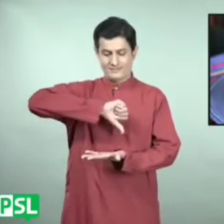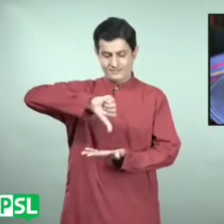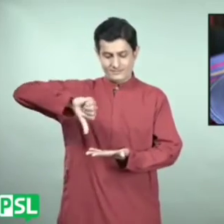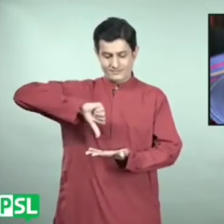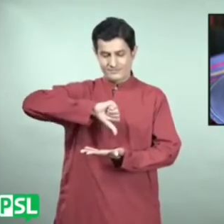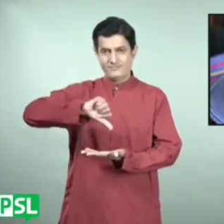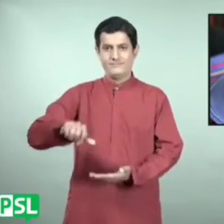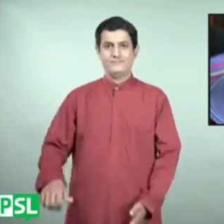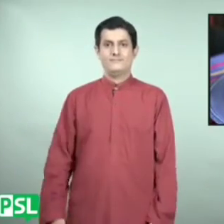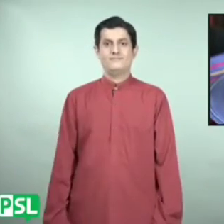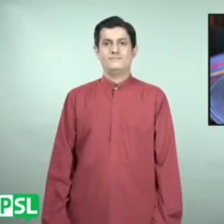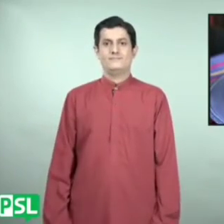tartar sauce,